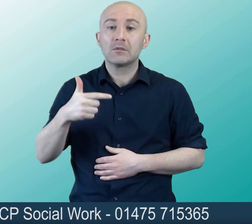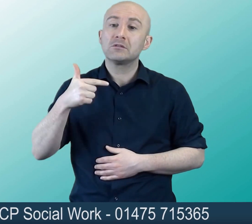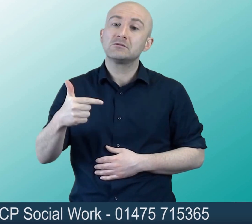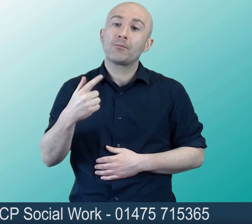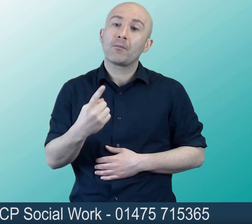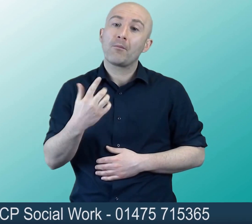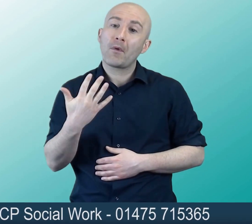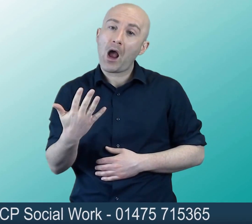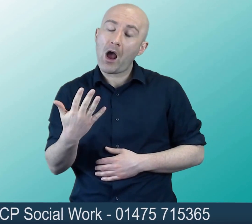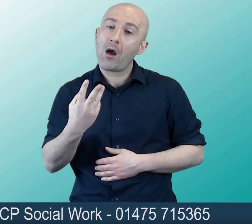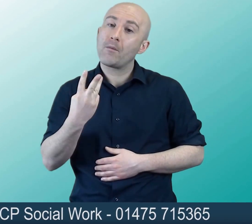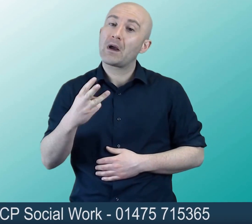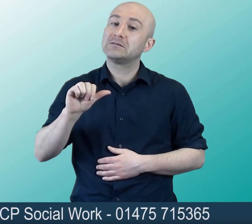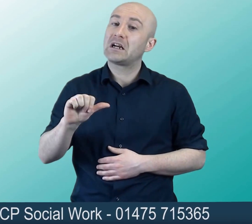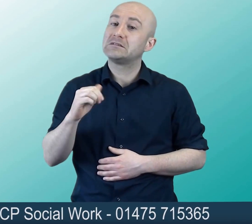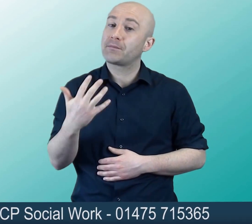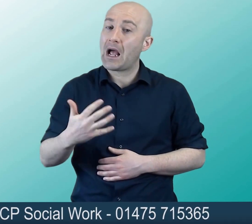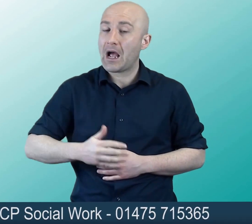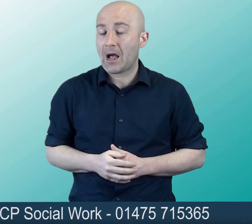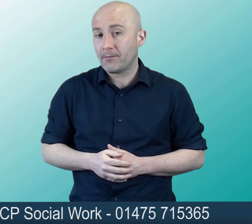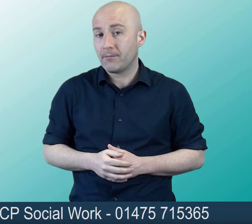01475 715 365.